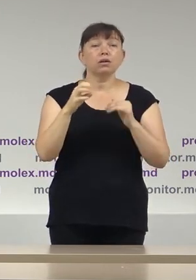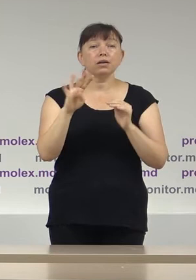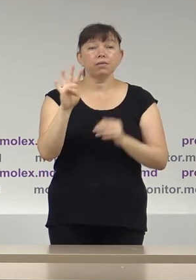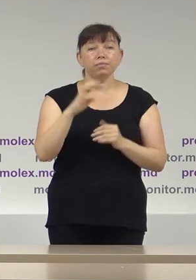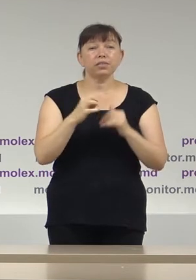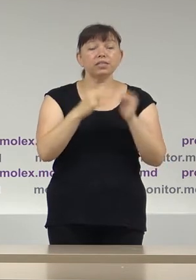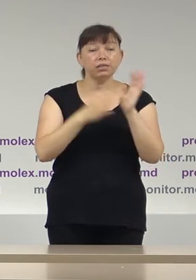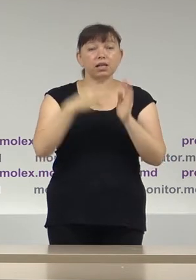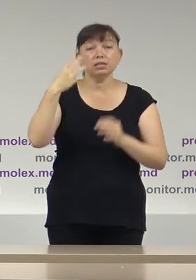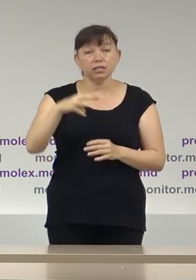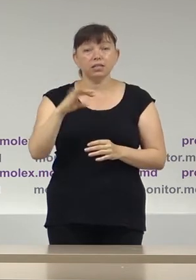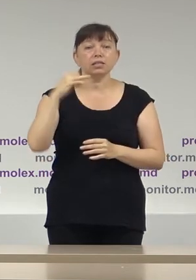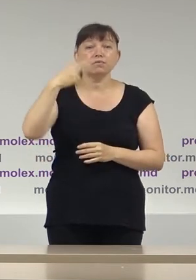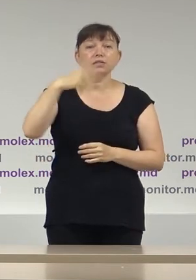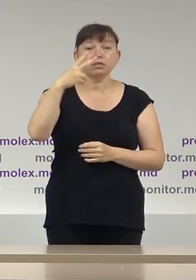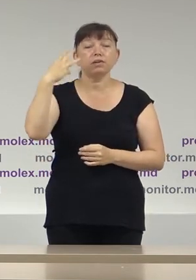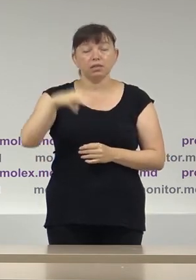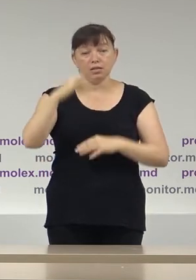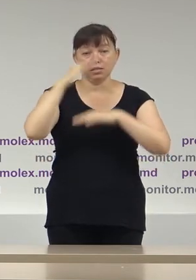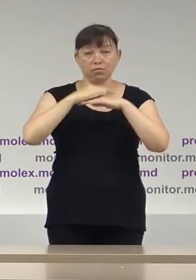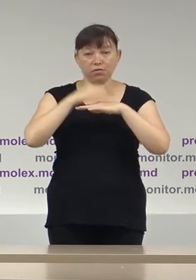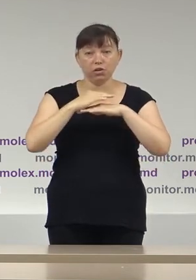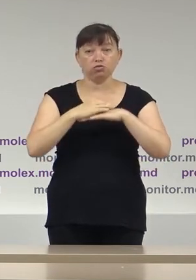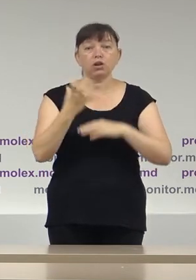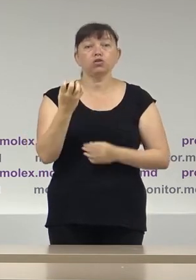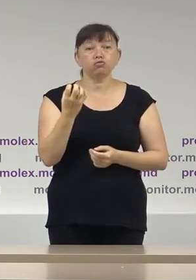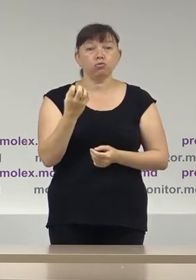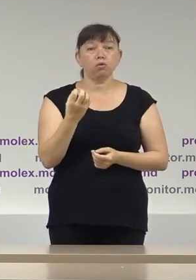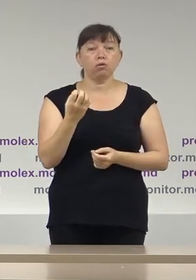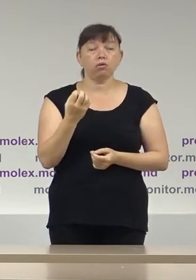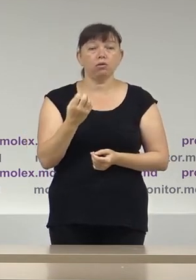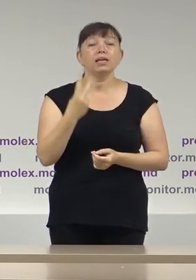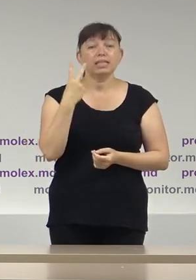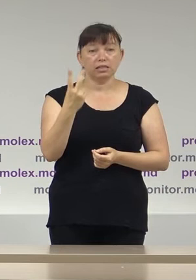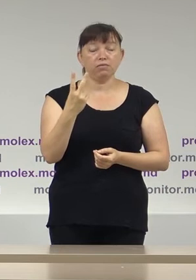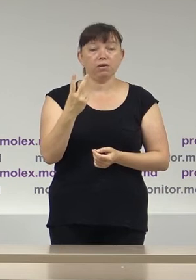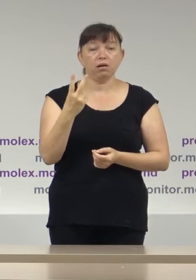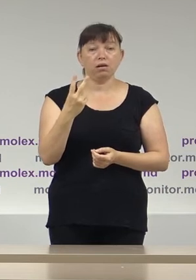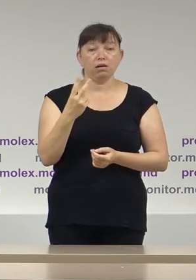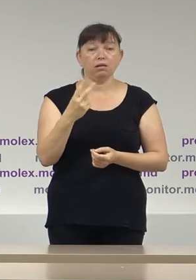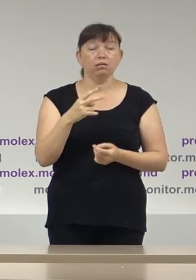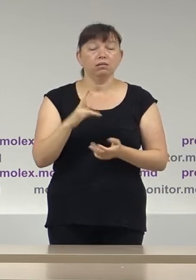organizing press conferences. So the first one will be at 7:30 p.m. and at